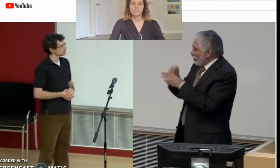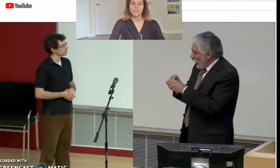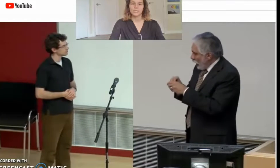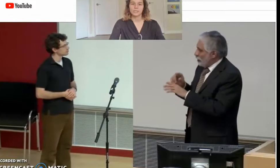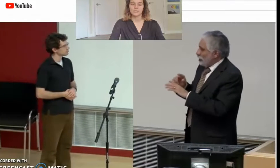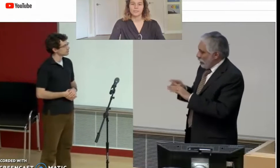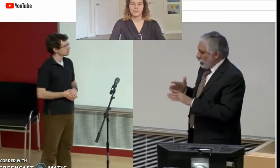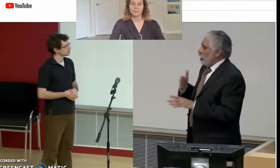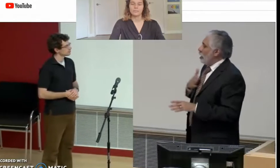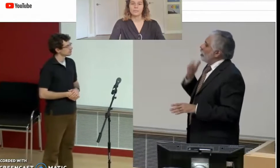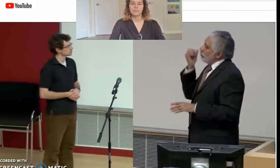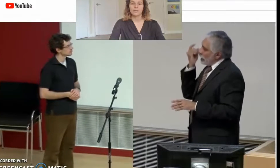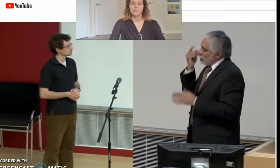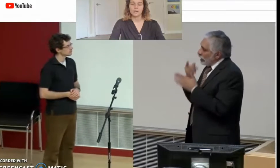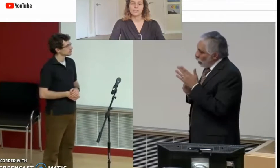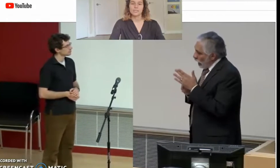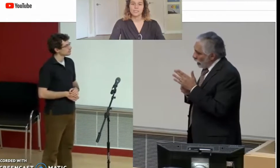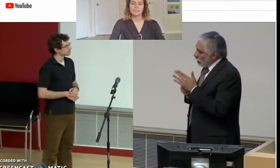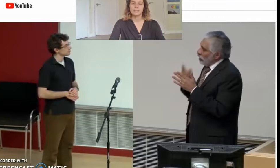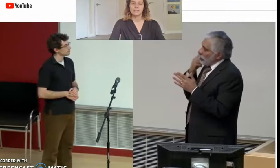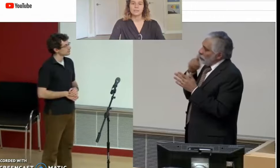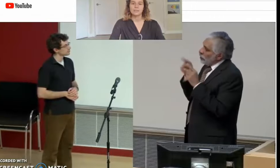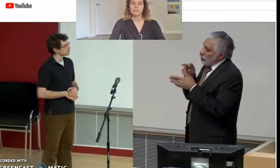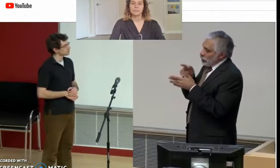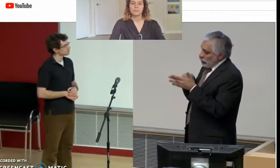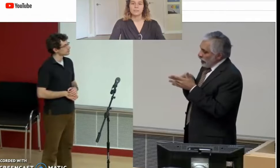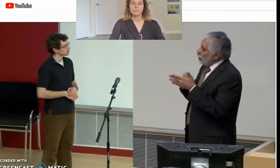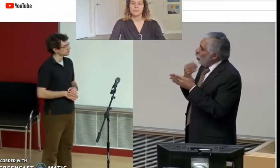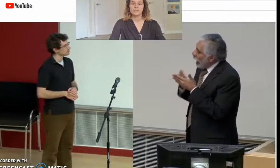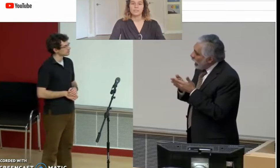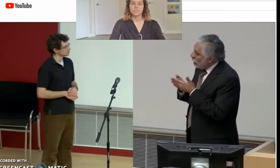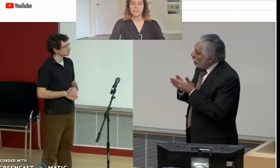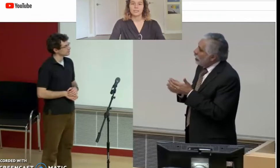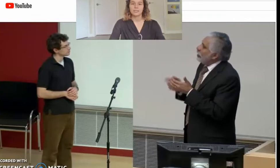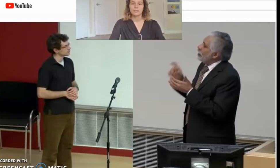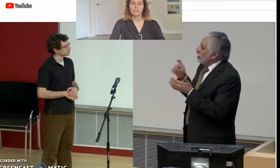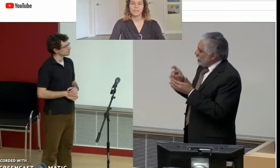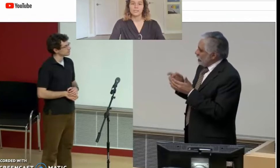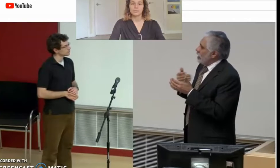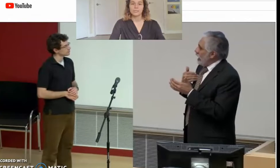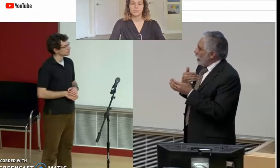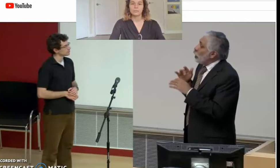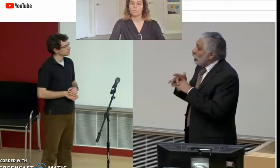many cognitive processes. But you have to understand, reading is